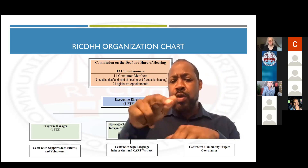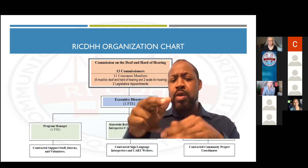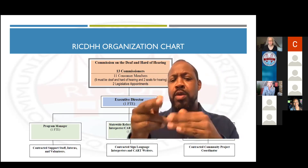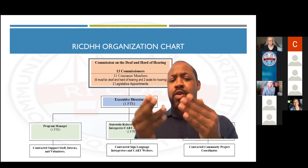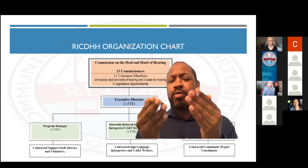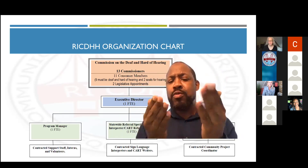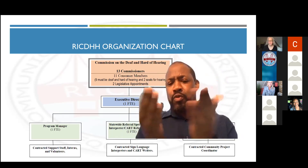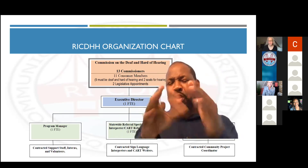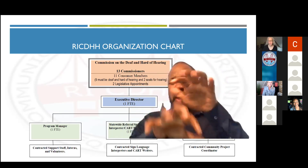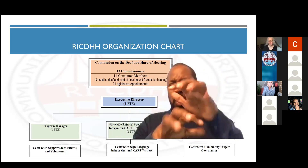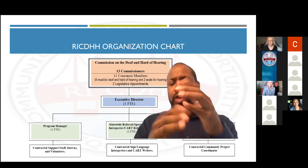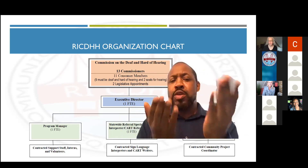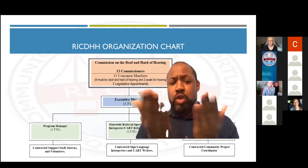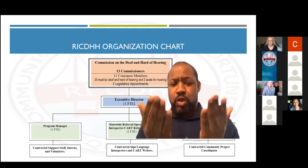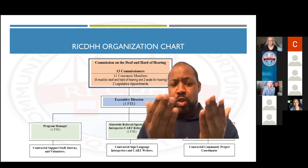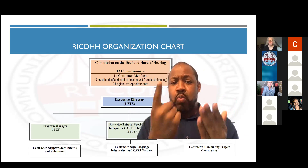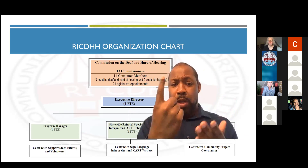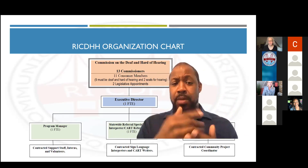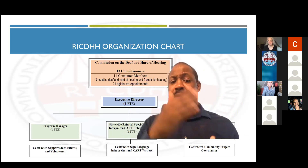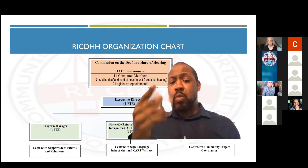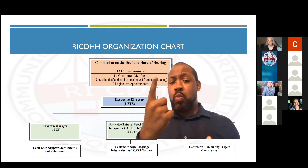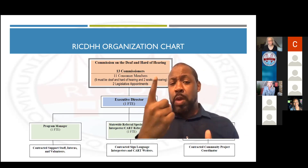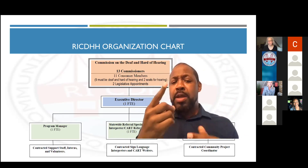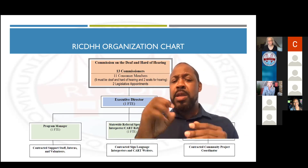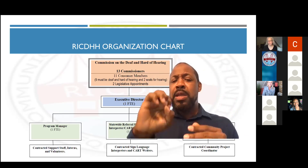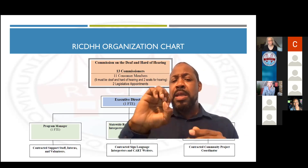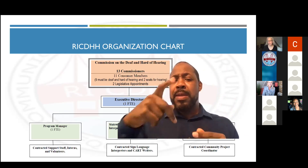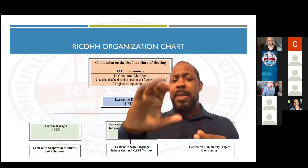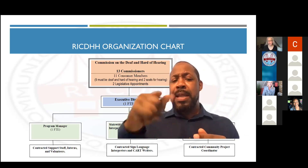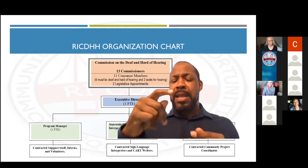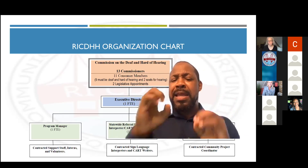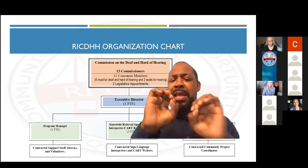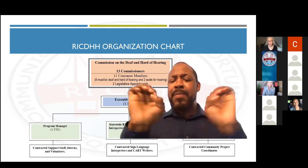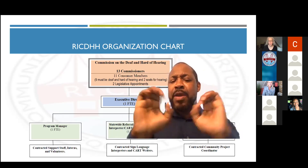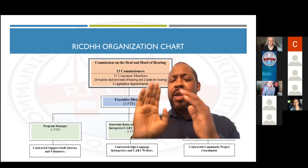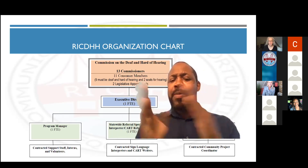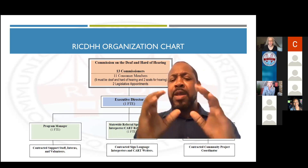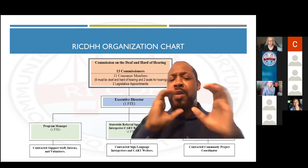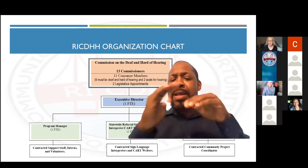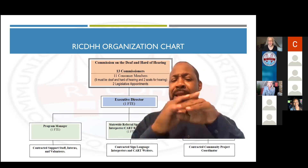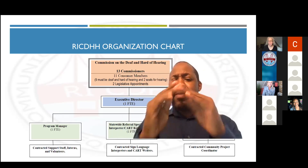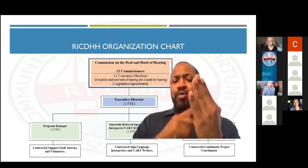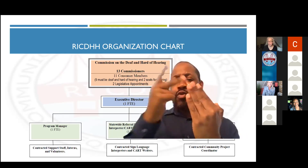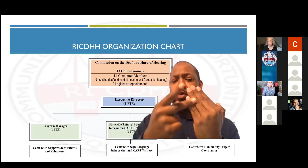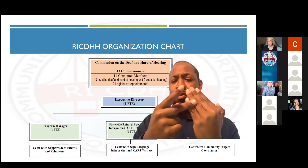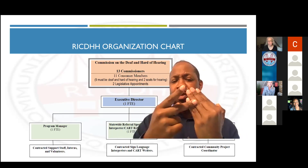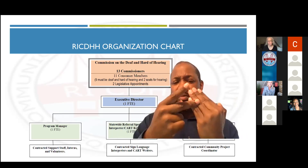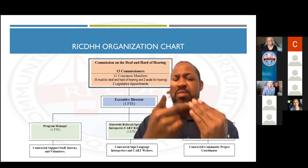referral statewide. That also does interpreter and cart referral. We have EPCAP, which